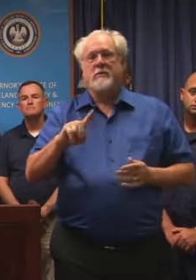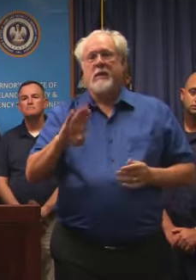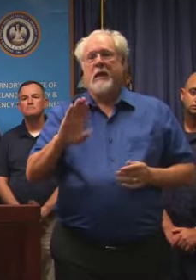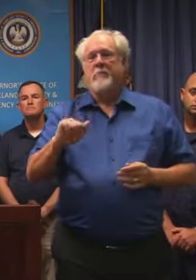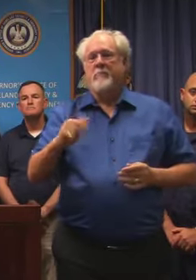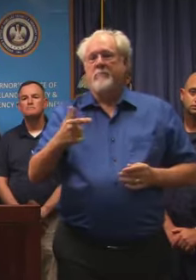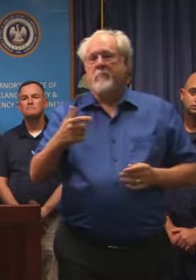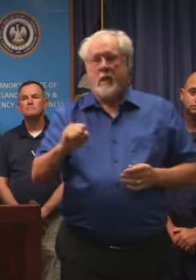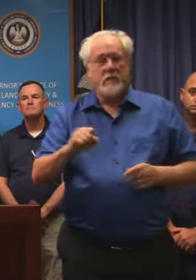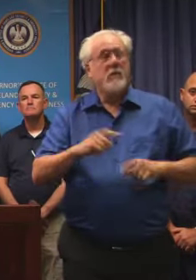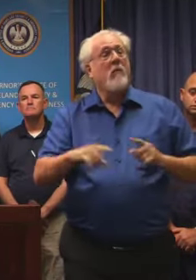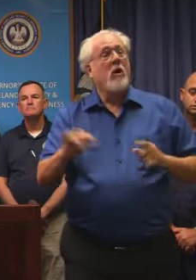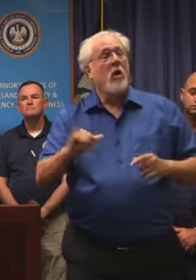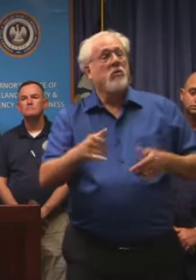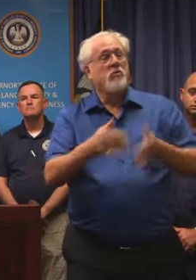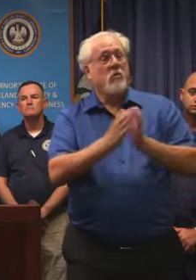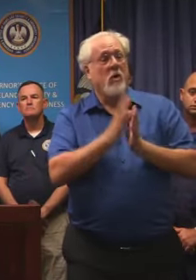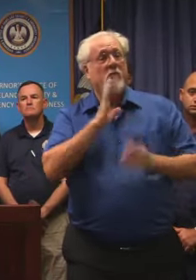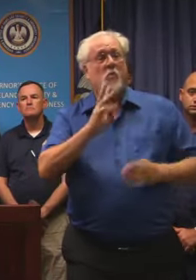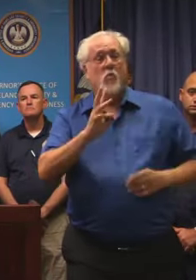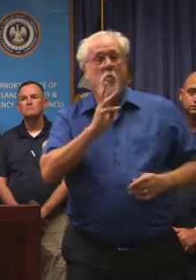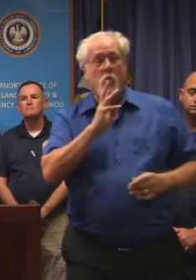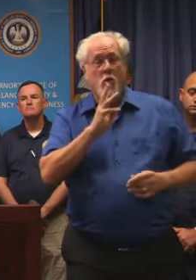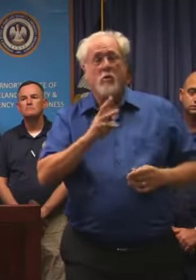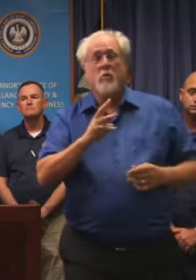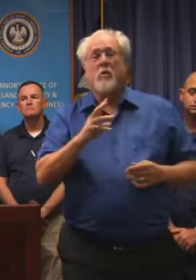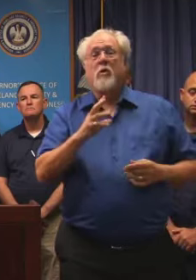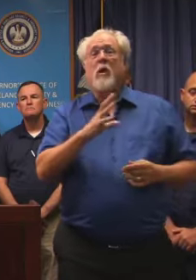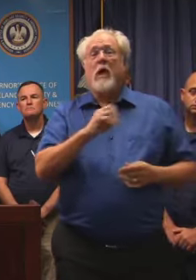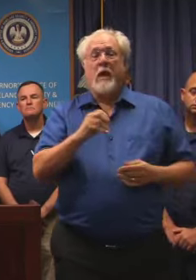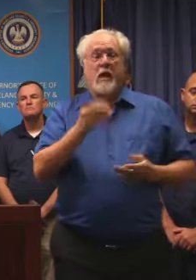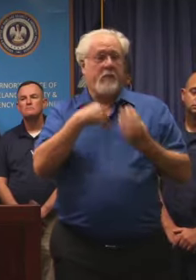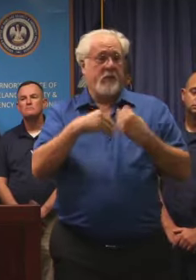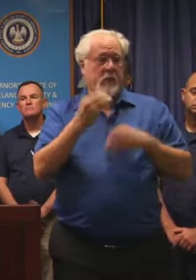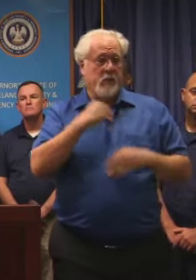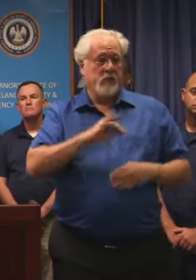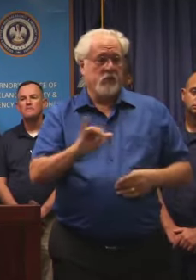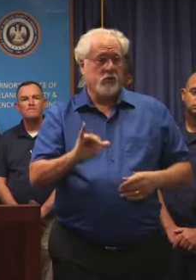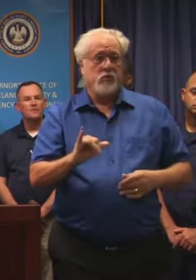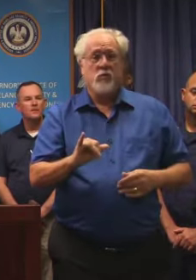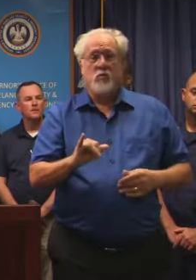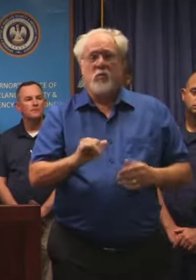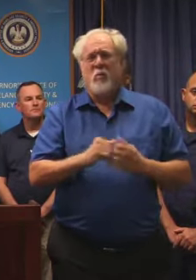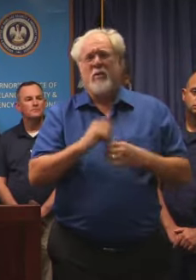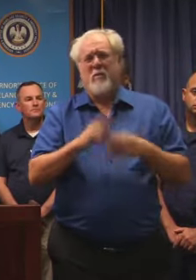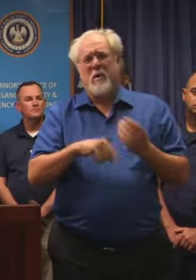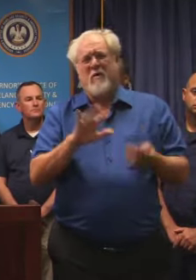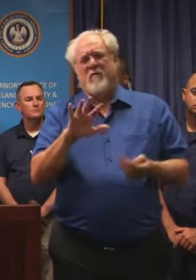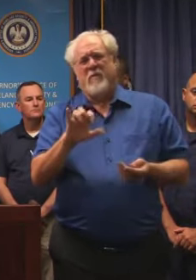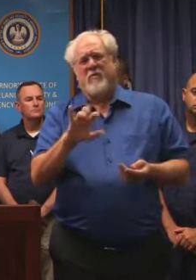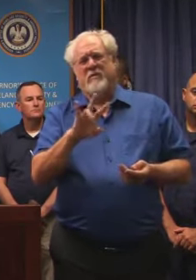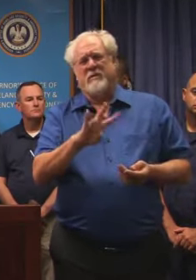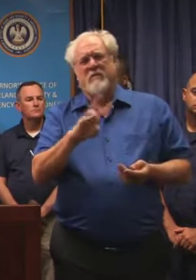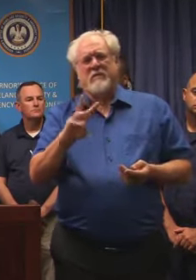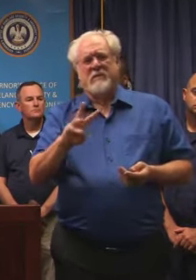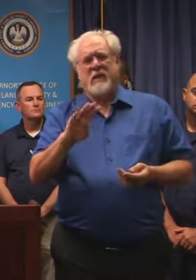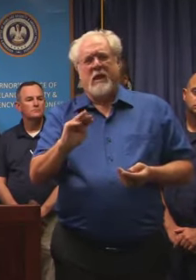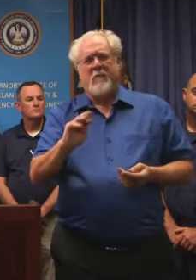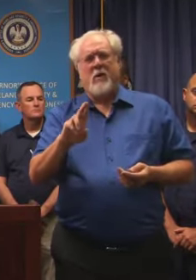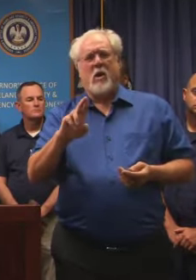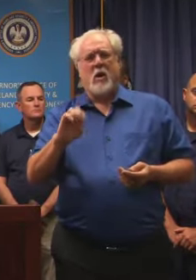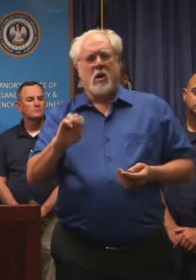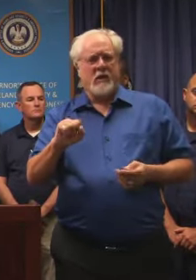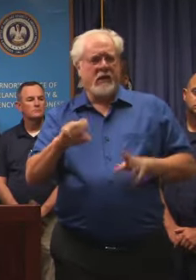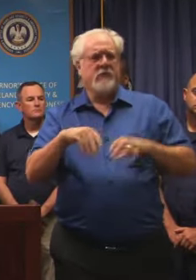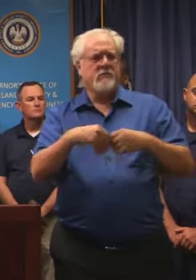also requests for water and meals as well, with about 576 MREs